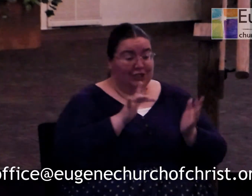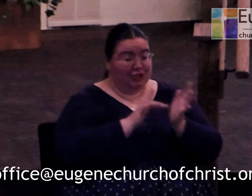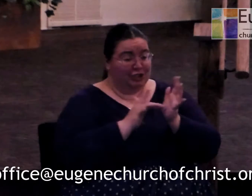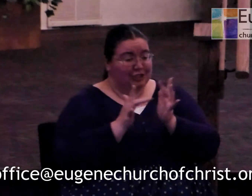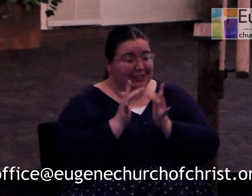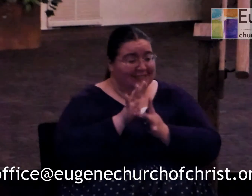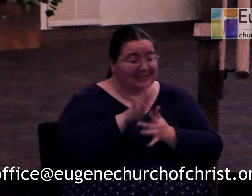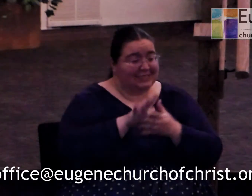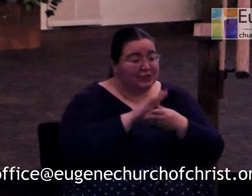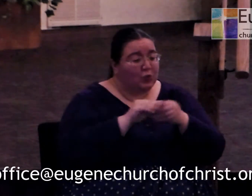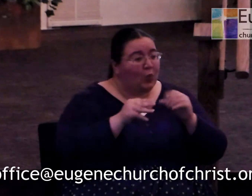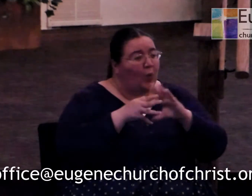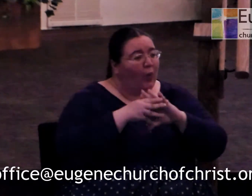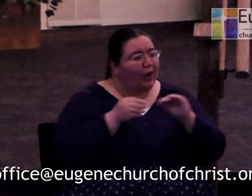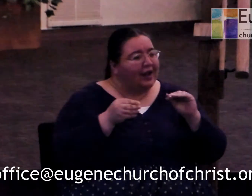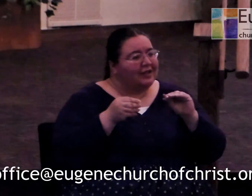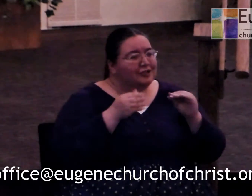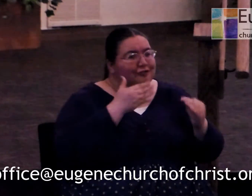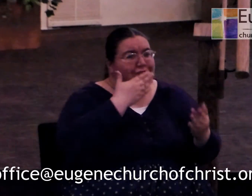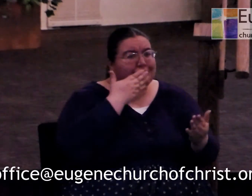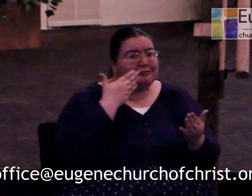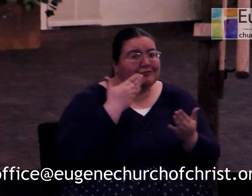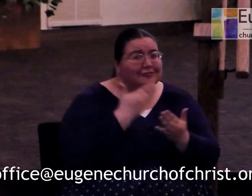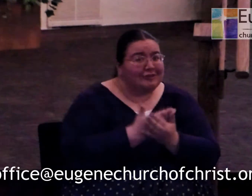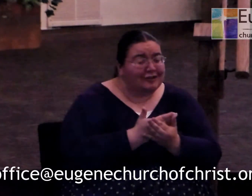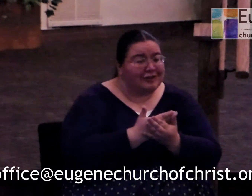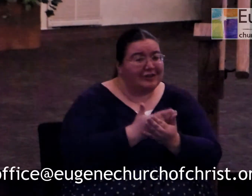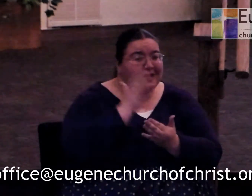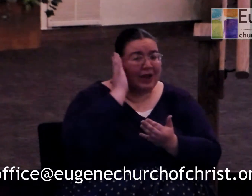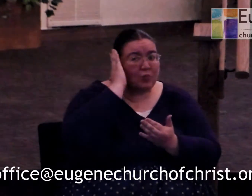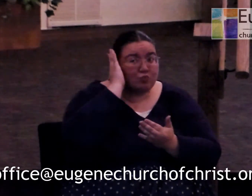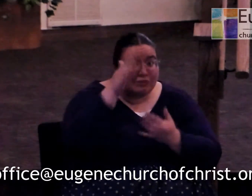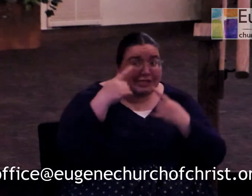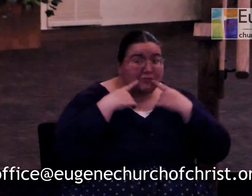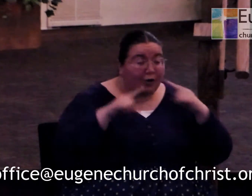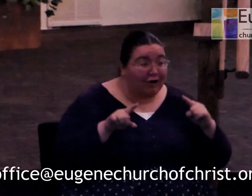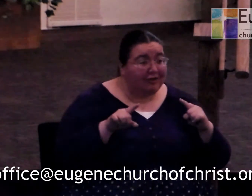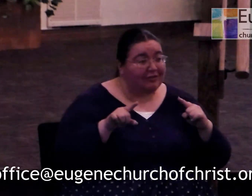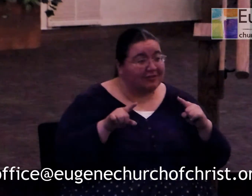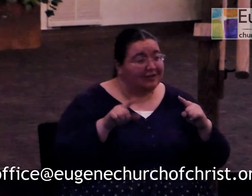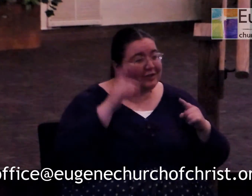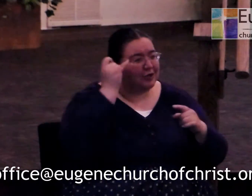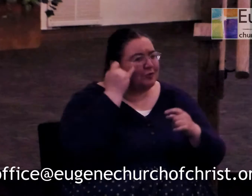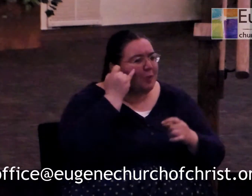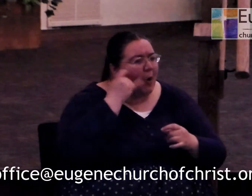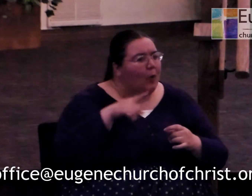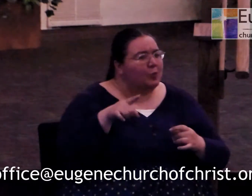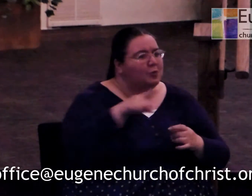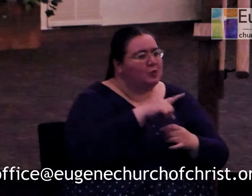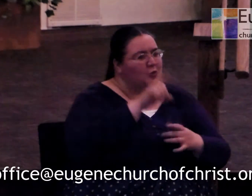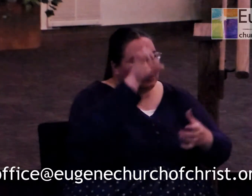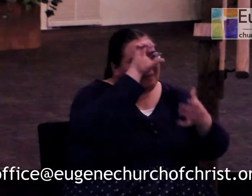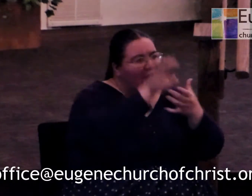he has done for us. So what if we were to leave here and actually believe in this and do it? How different could things